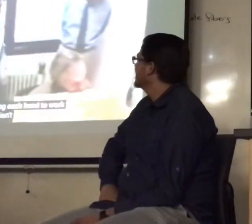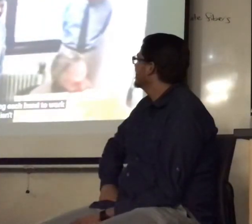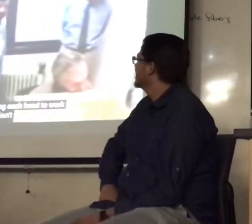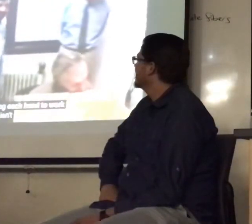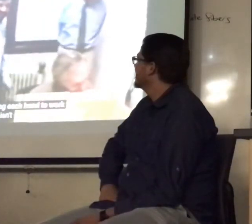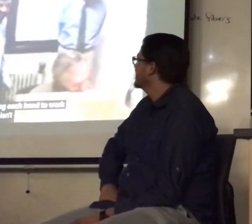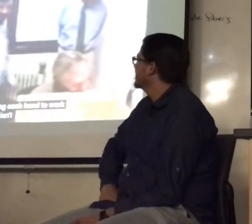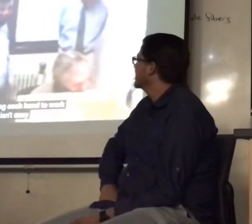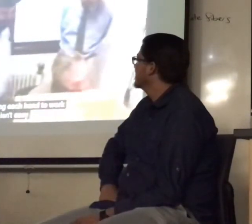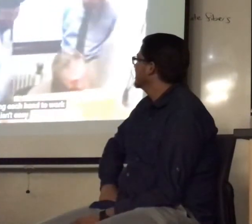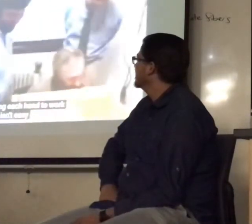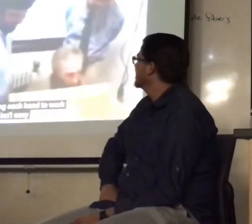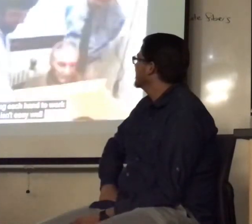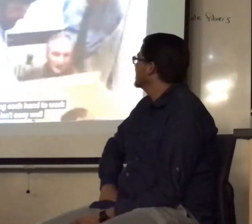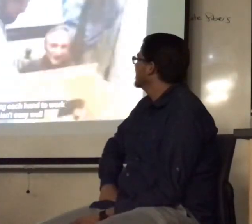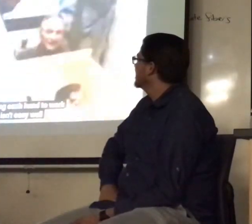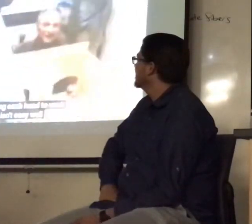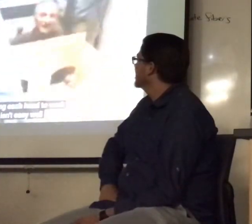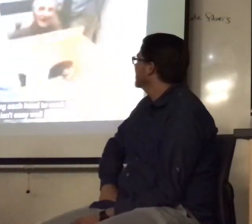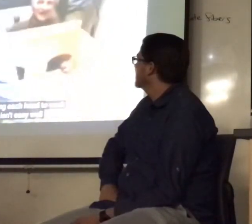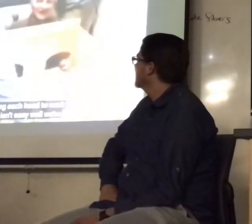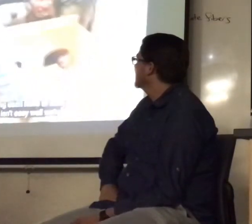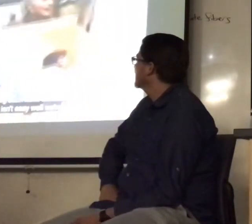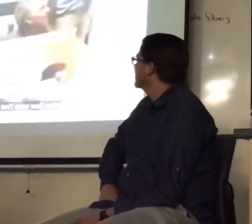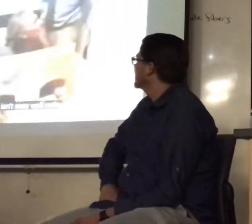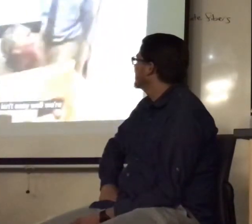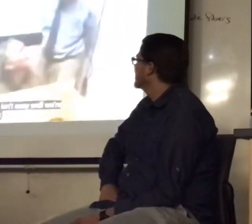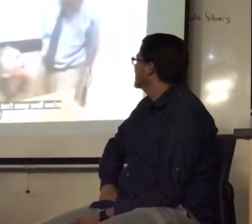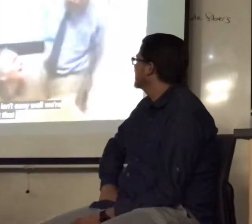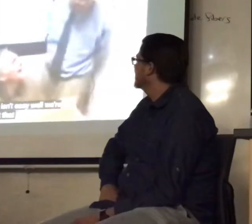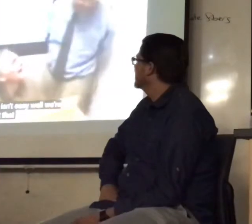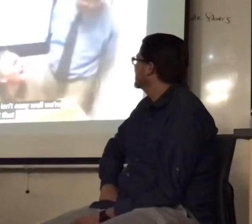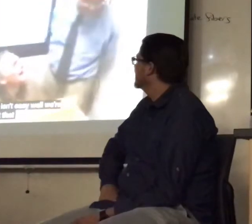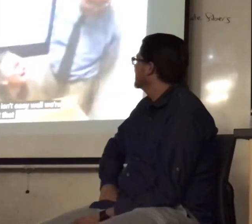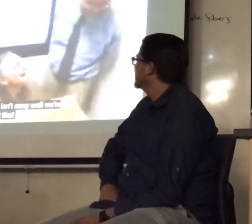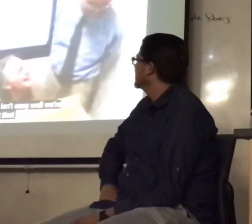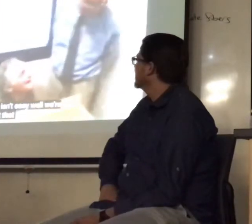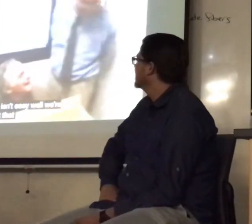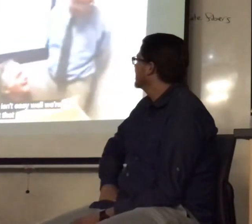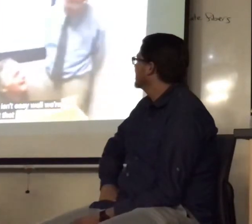work independently isn't easy. Well, we're seeing the fact that